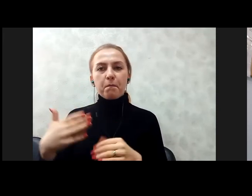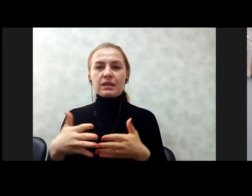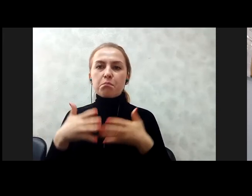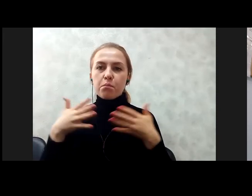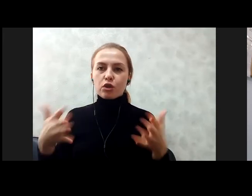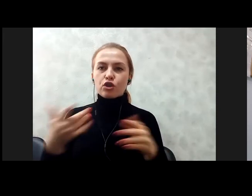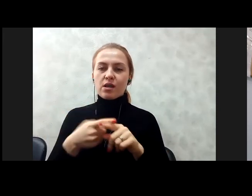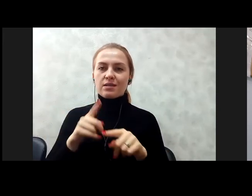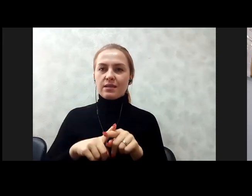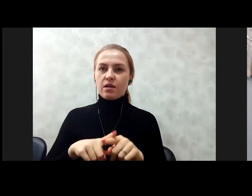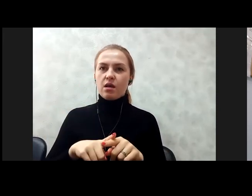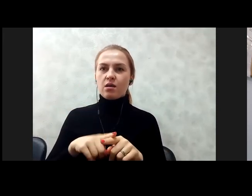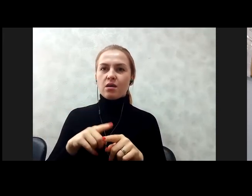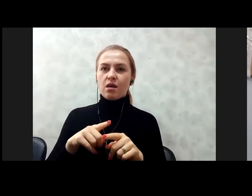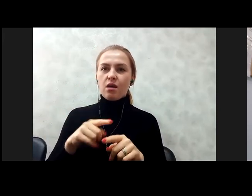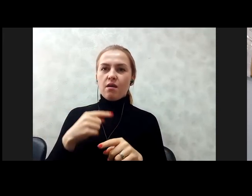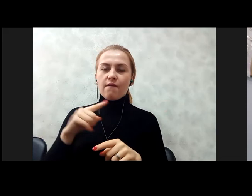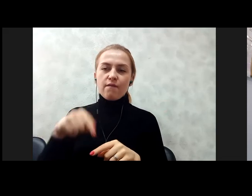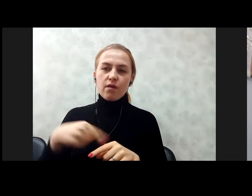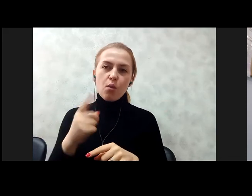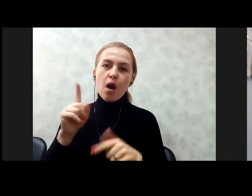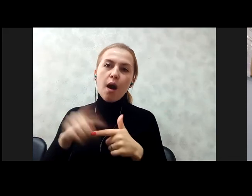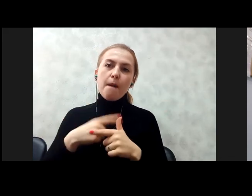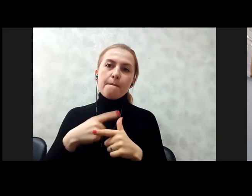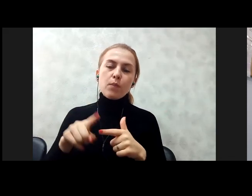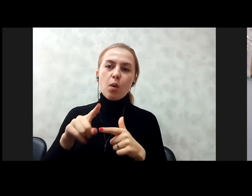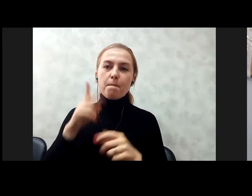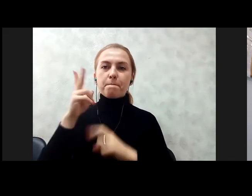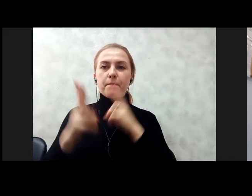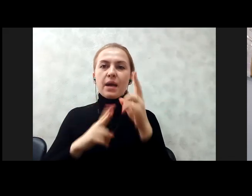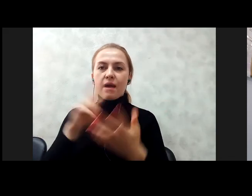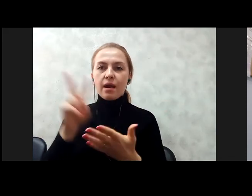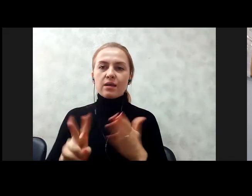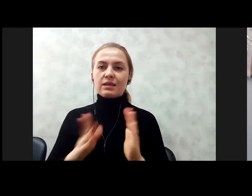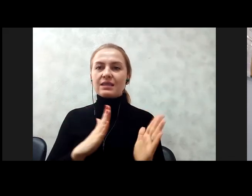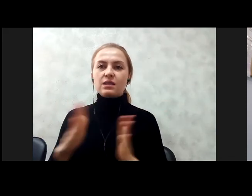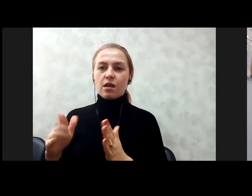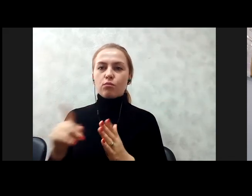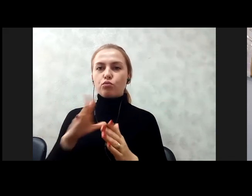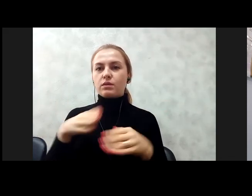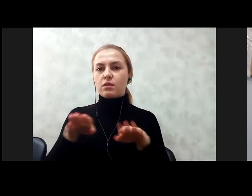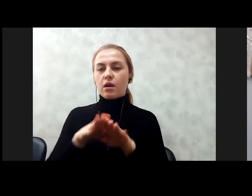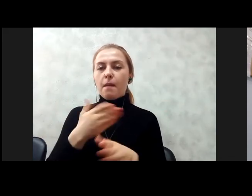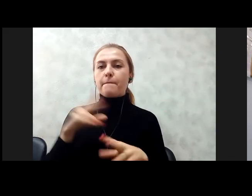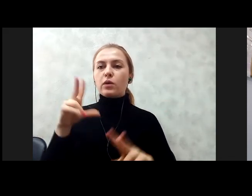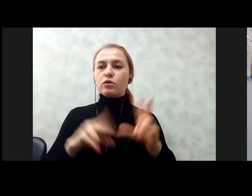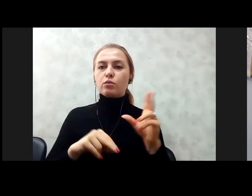increase it to 50%, say, or just review the